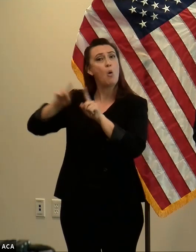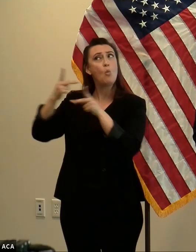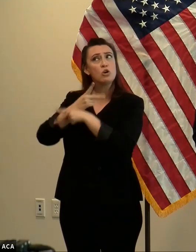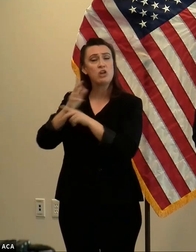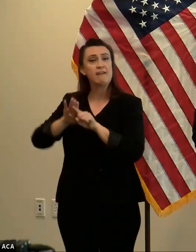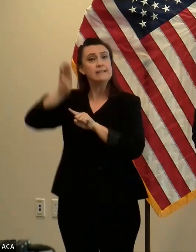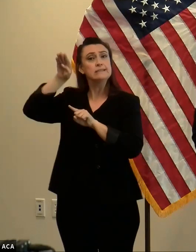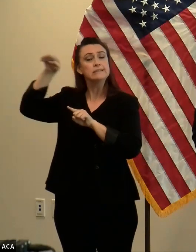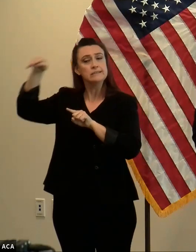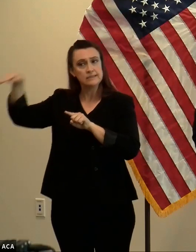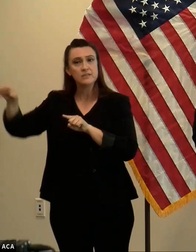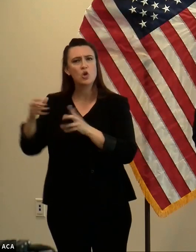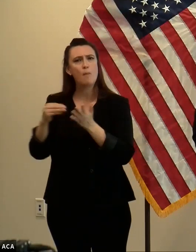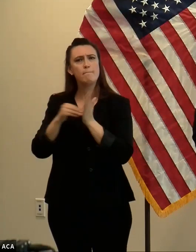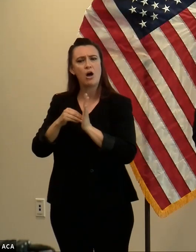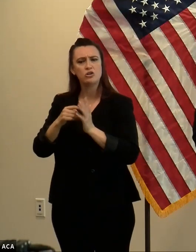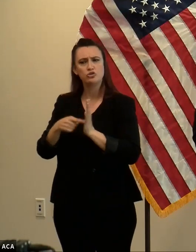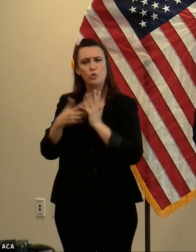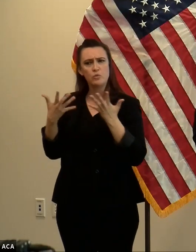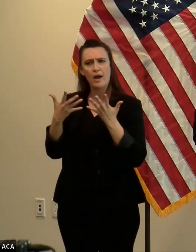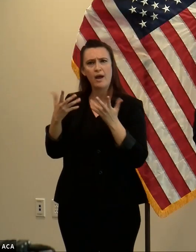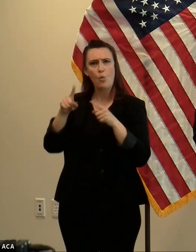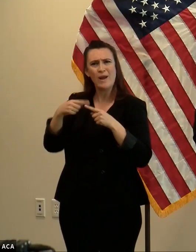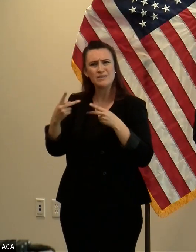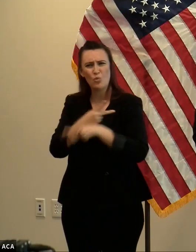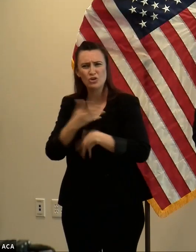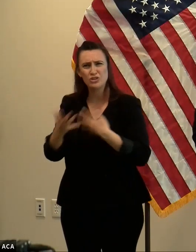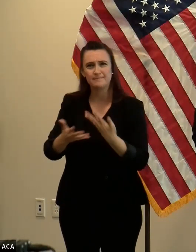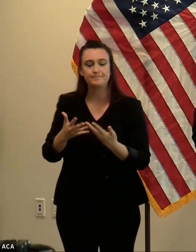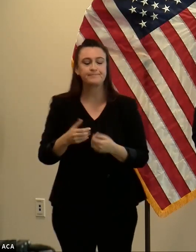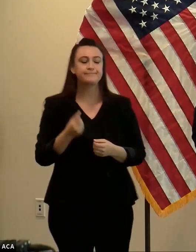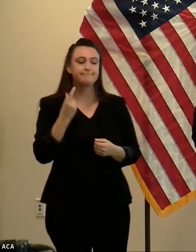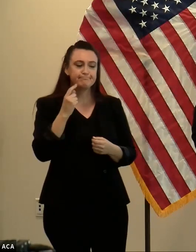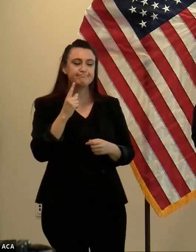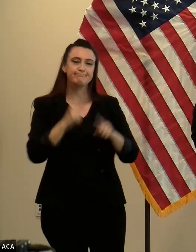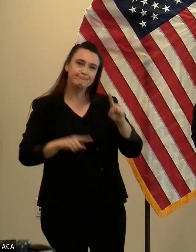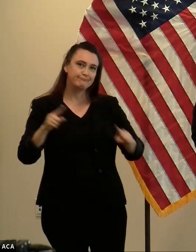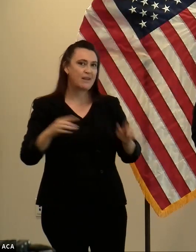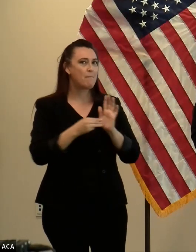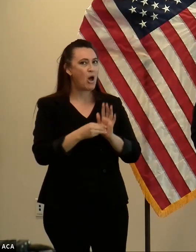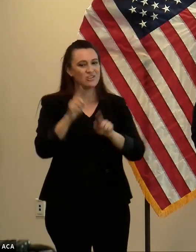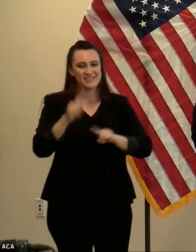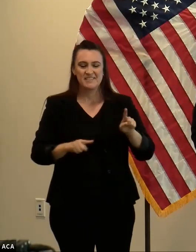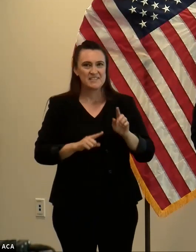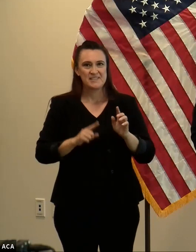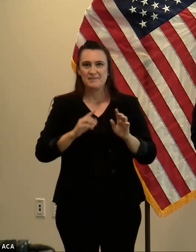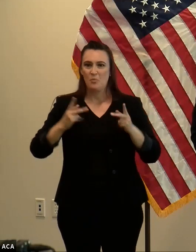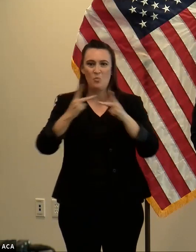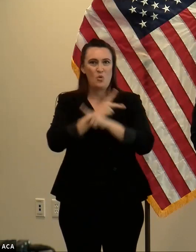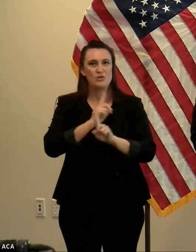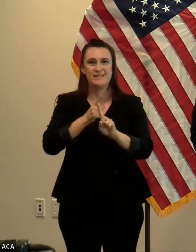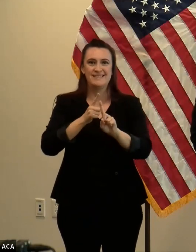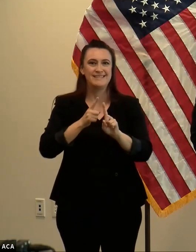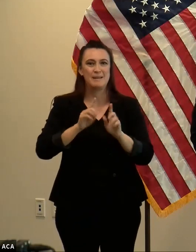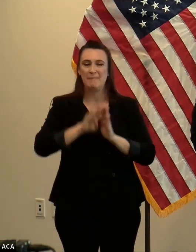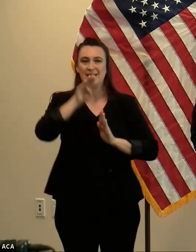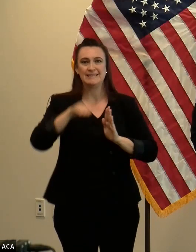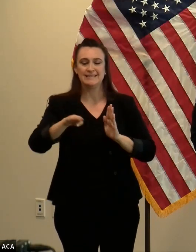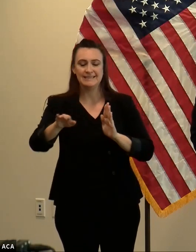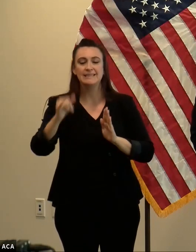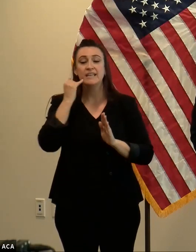So it's multiple different models that show different peaks. And so if you look at the healthdata.org, which is the one that